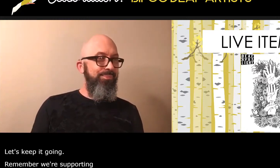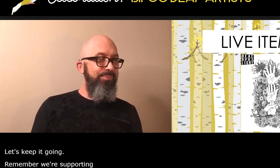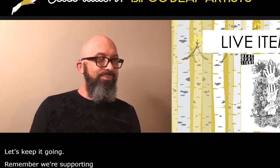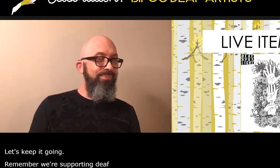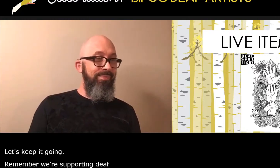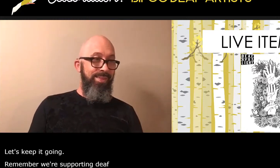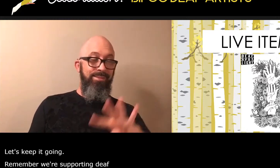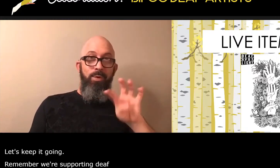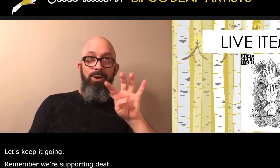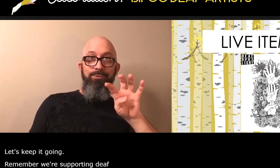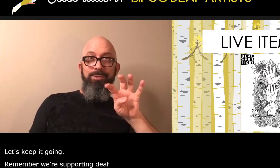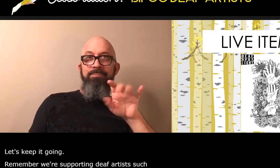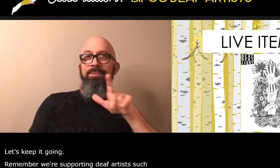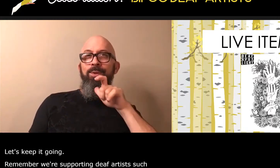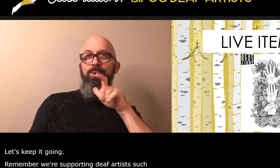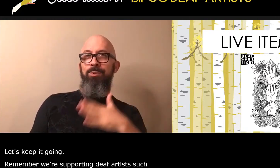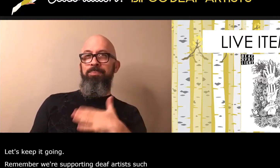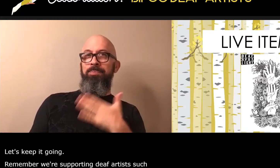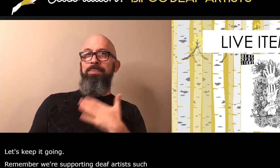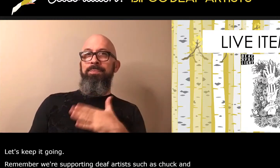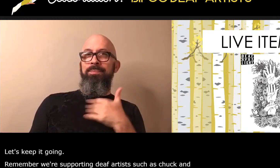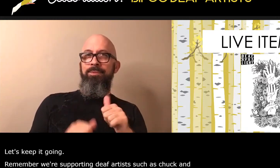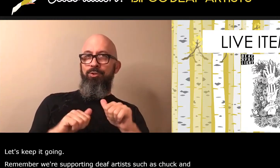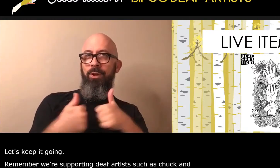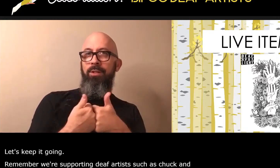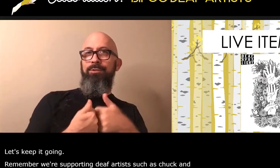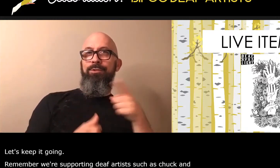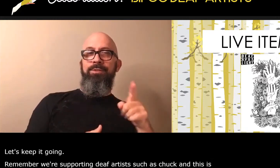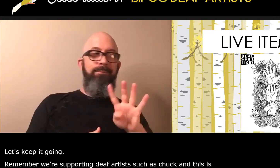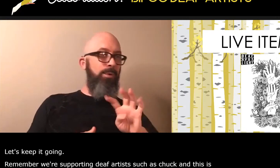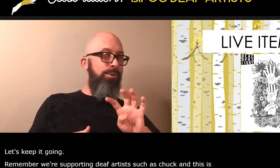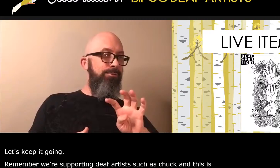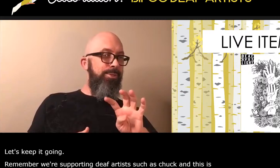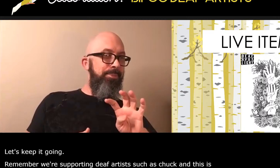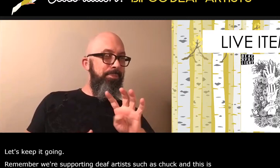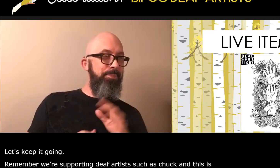It's handmade by a deaf artist, looking for 400.